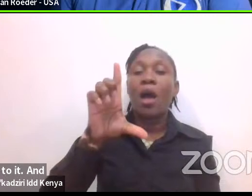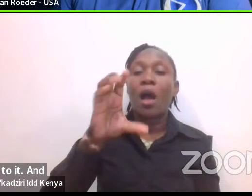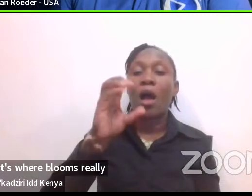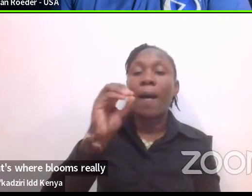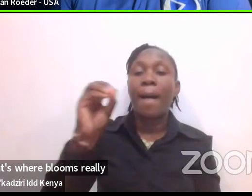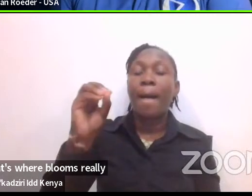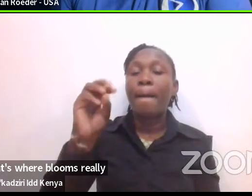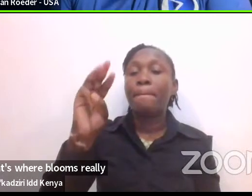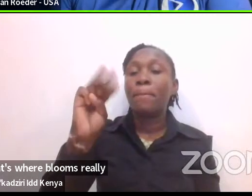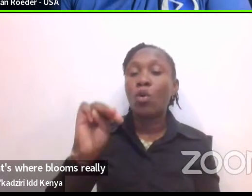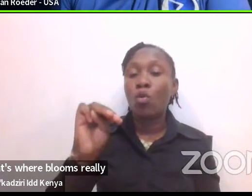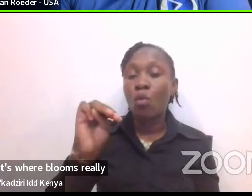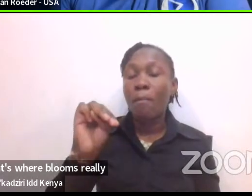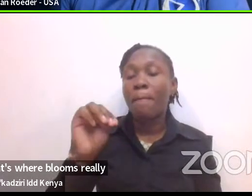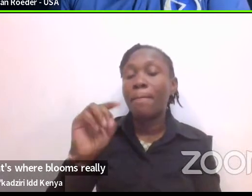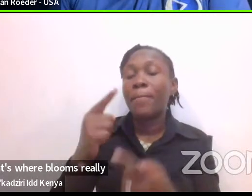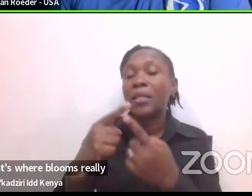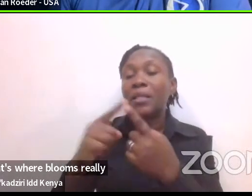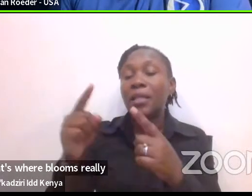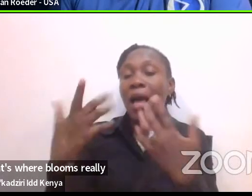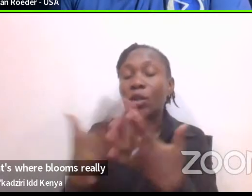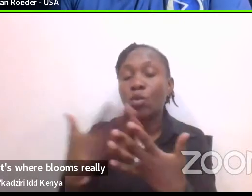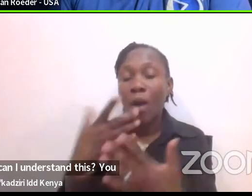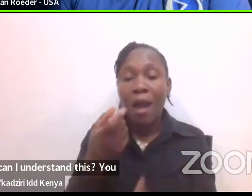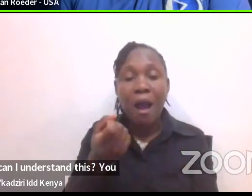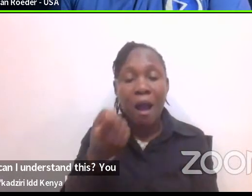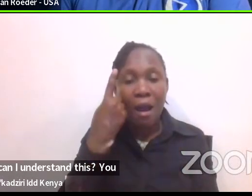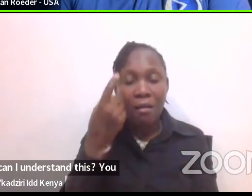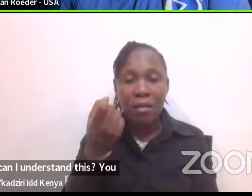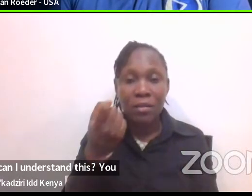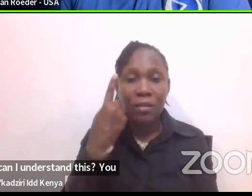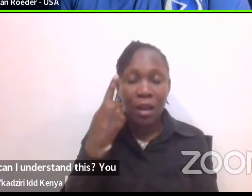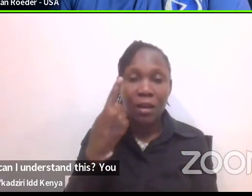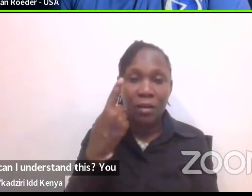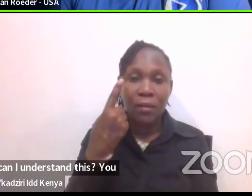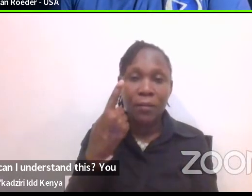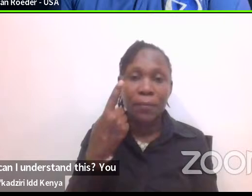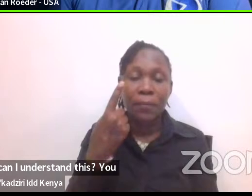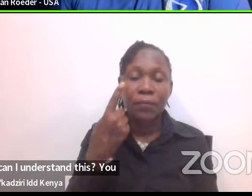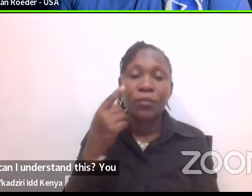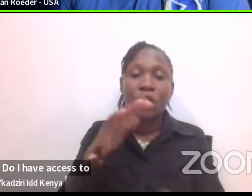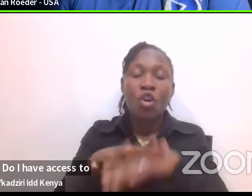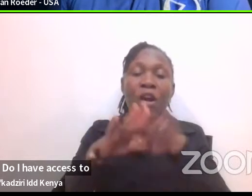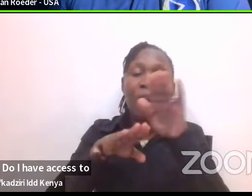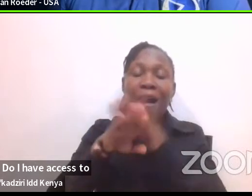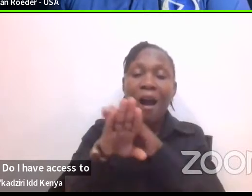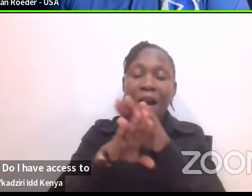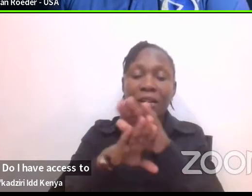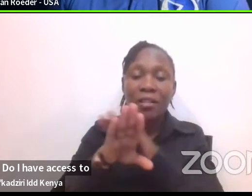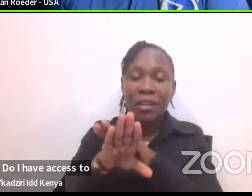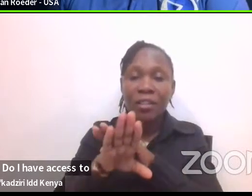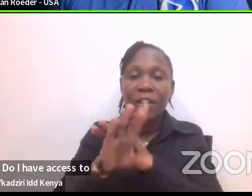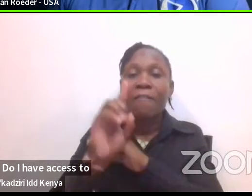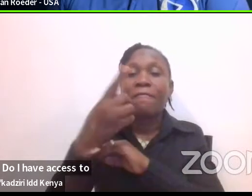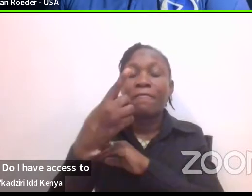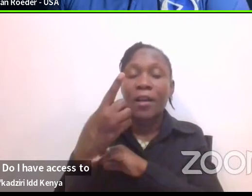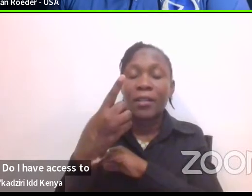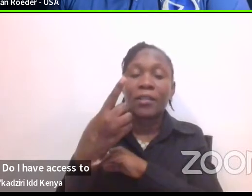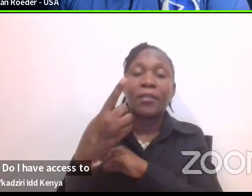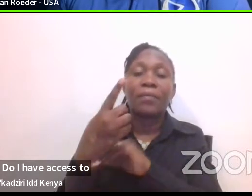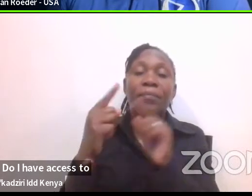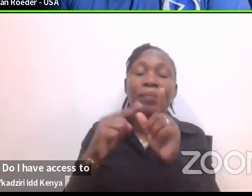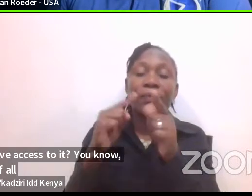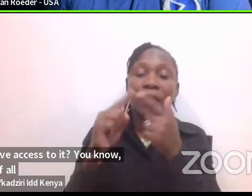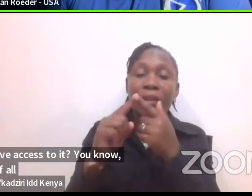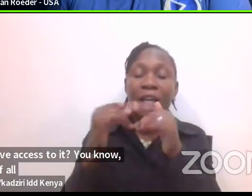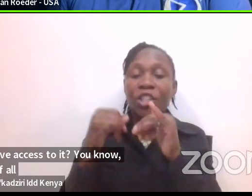understanding. Can I understand this? That's a baseline. Do I have access to it? First of all, then do I